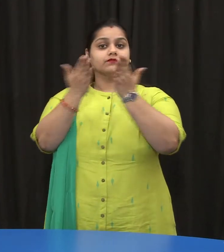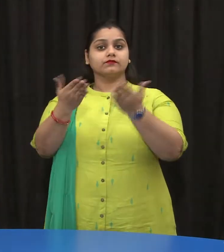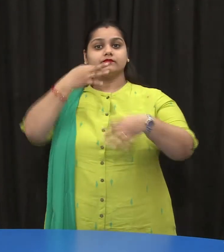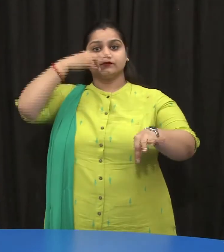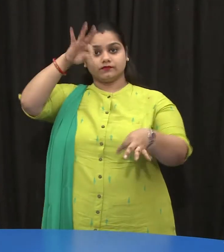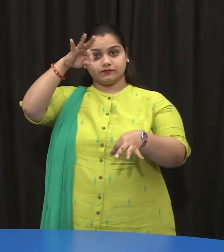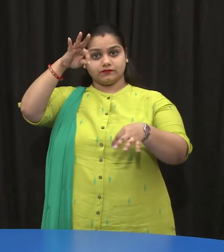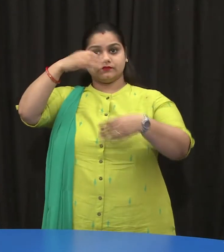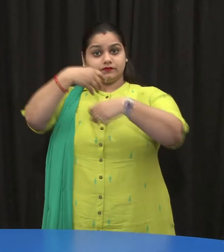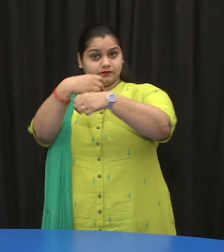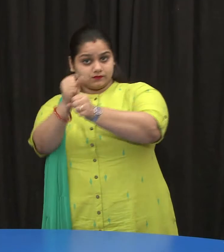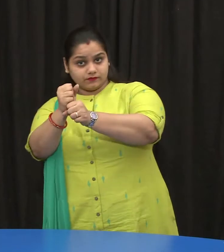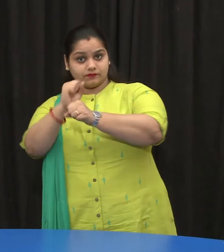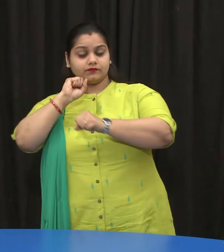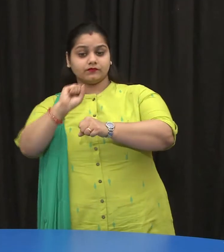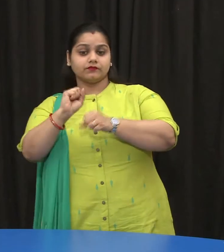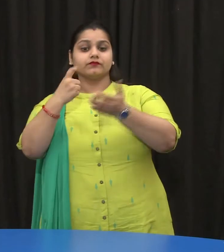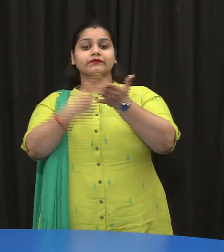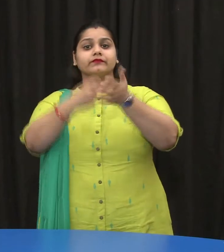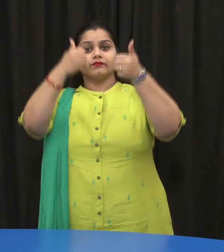making record purpose.